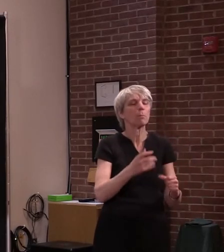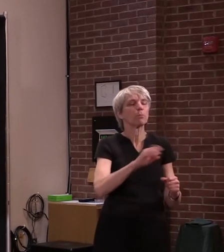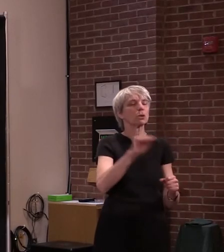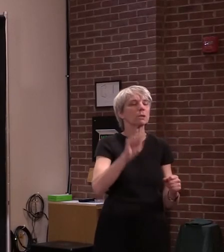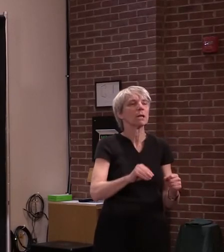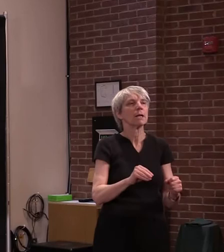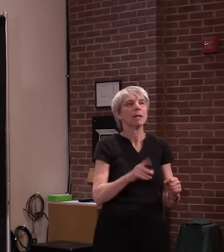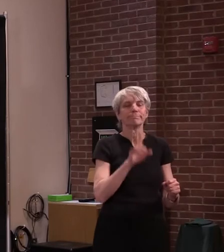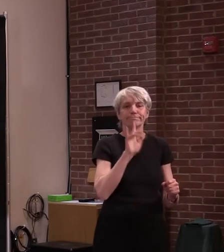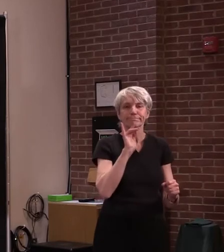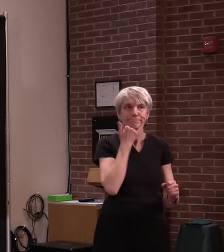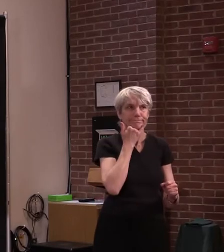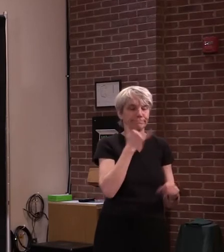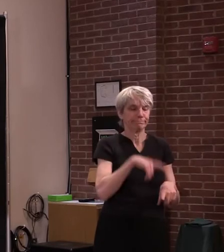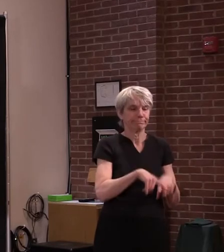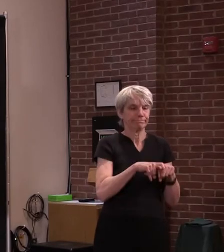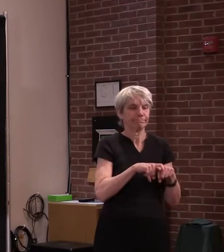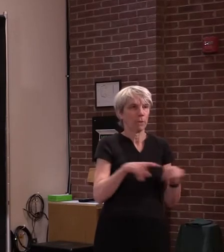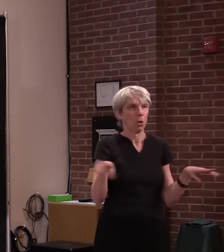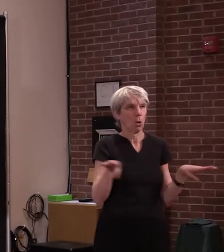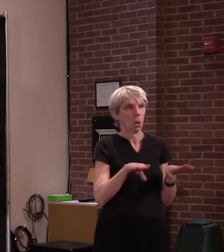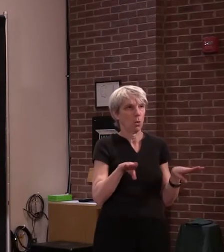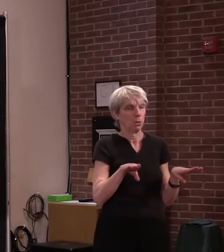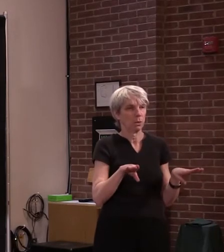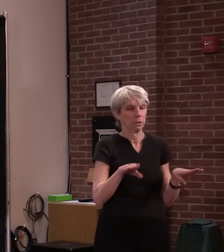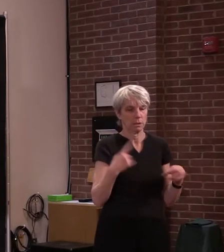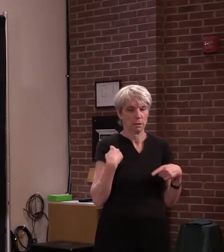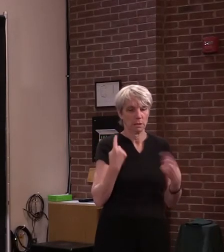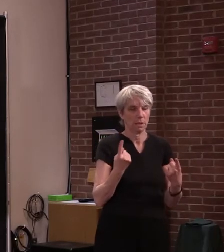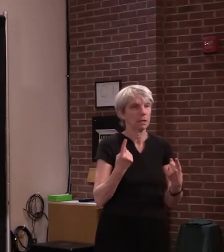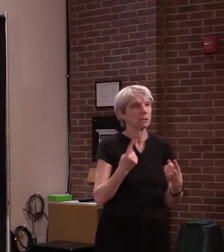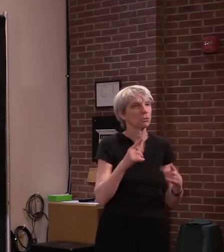shortages or positive COVID cases since coming back from winter break?